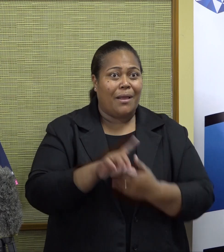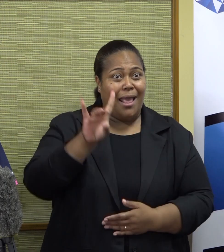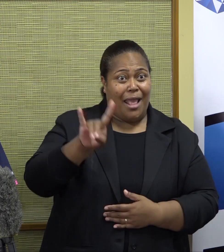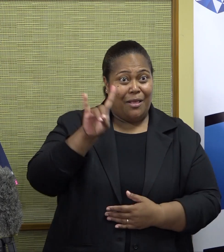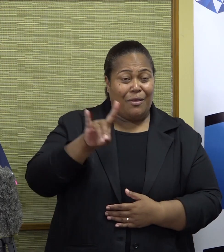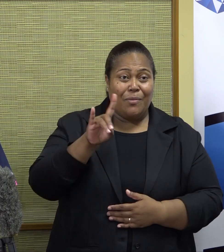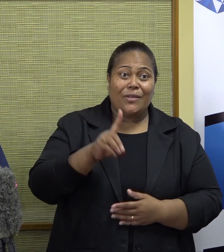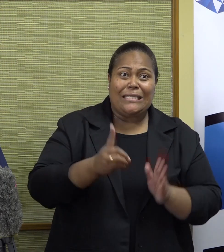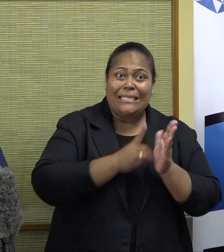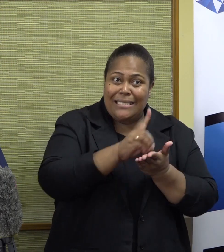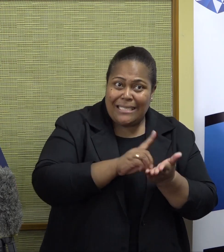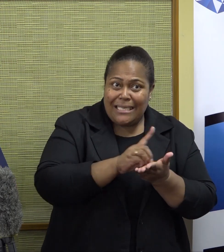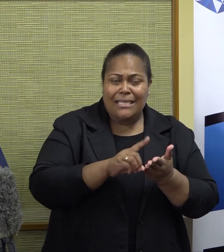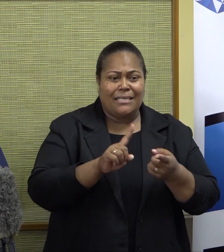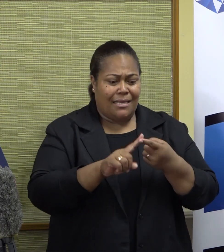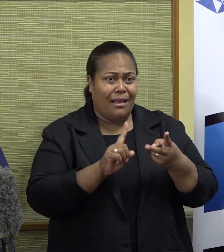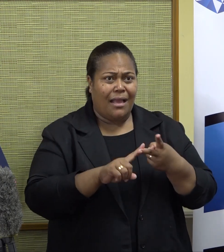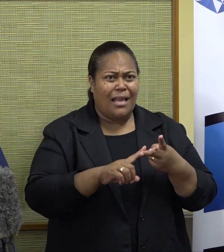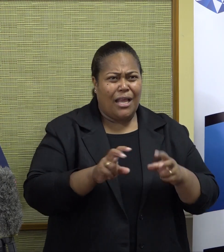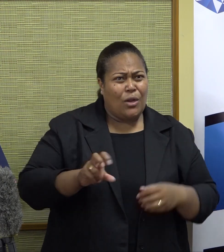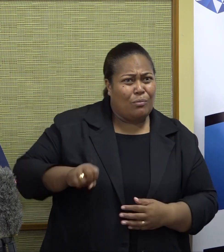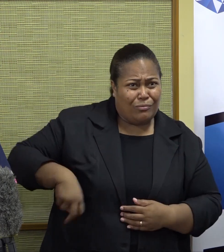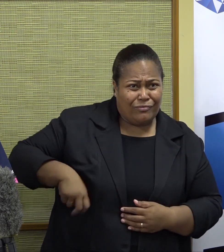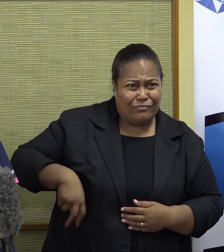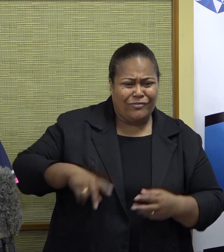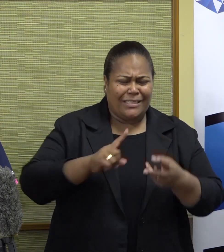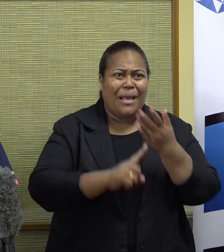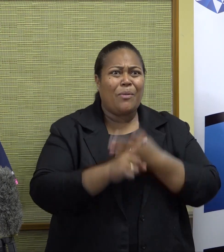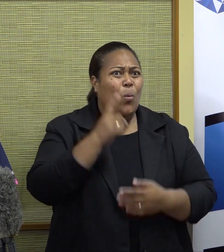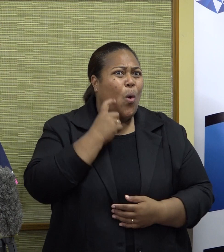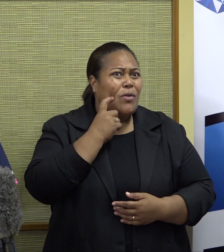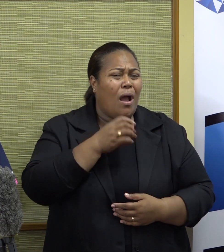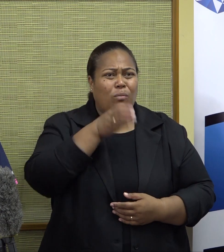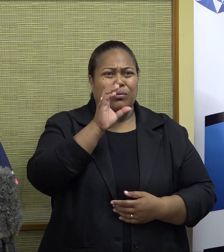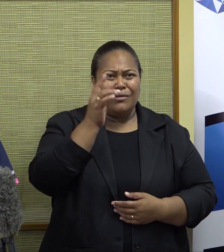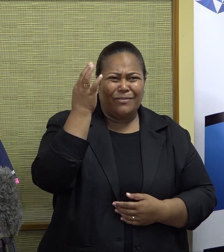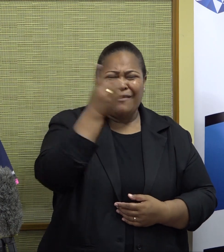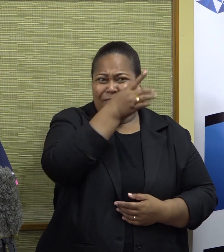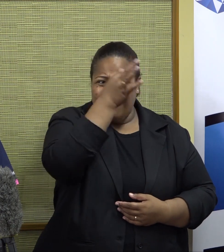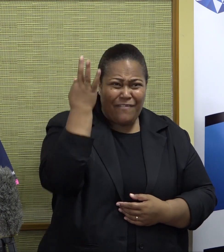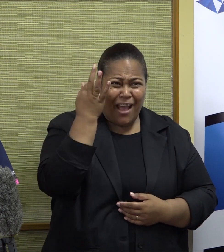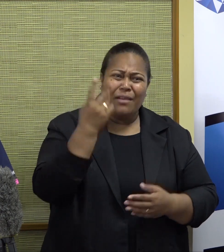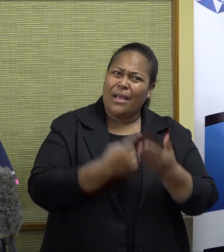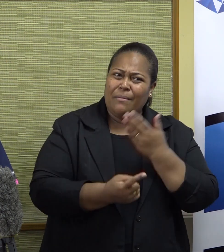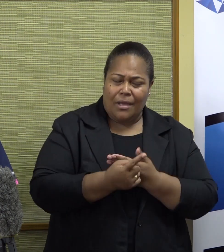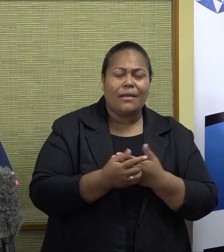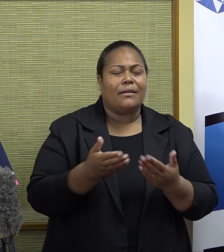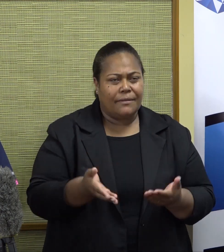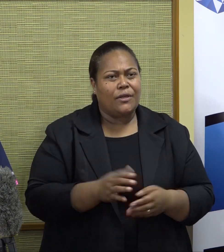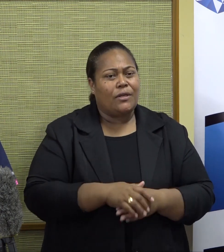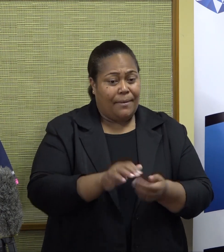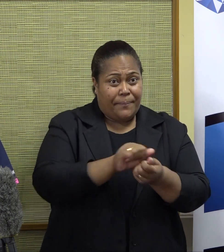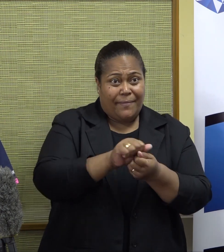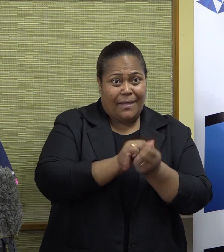leptospirosis, typhoid, diarrhea, and dengue, or in short form LTDD, as they are commonly known. Hand washing and boiling of